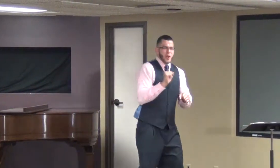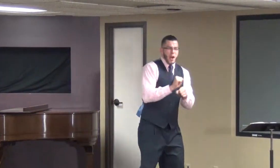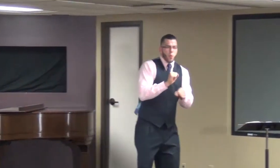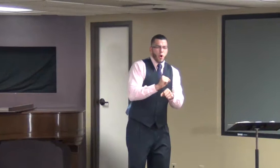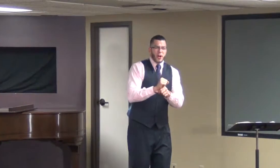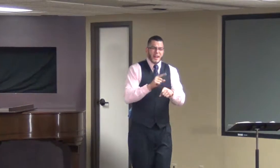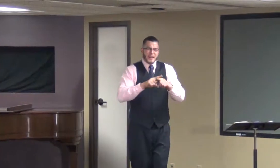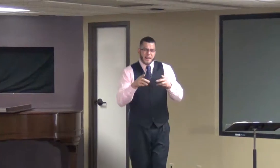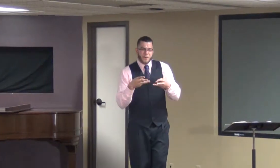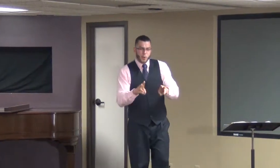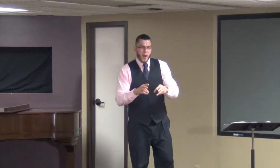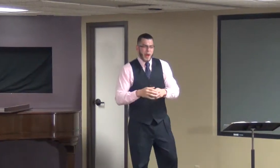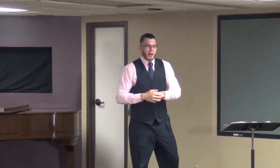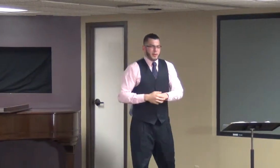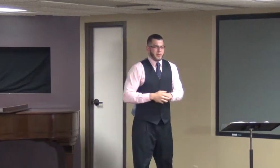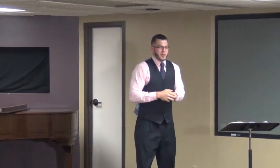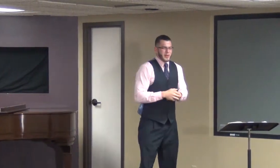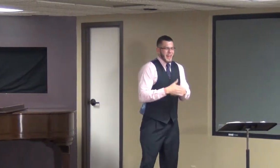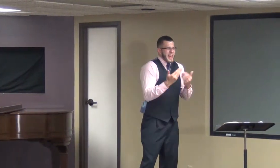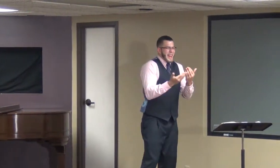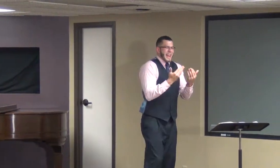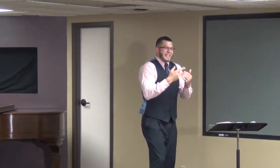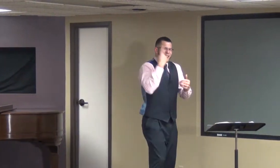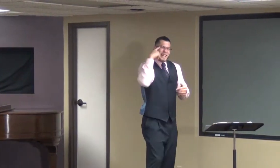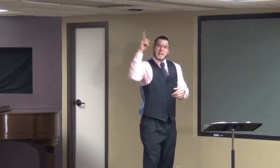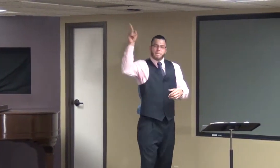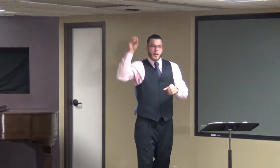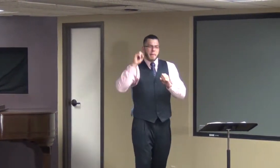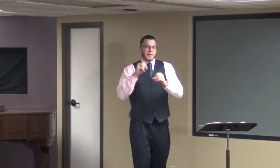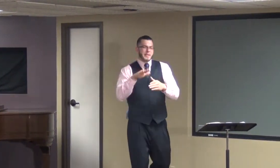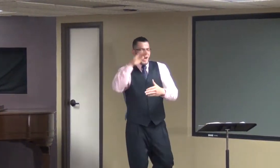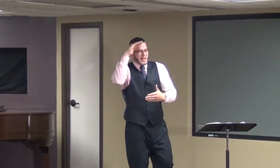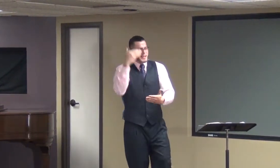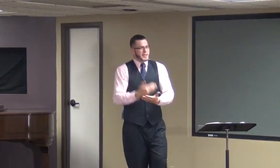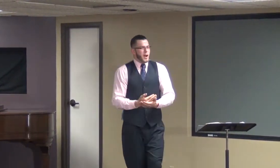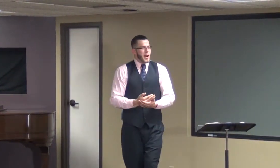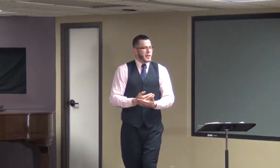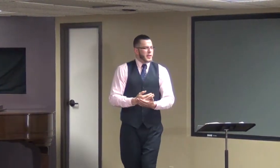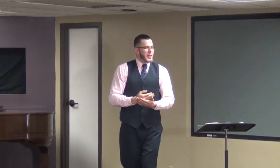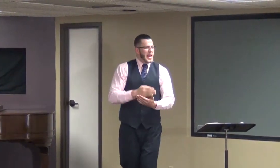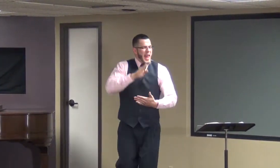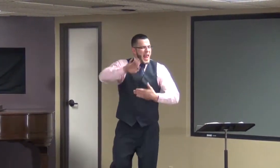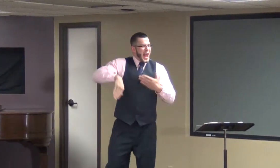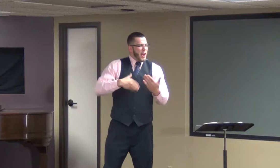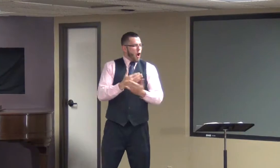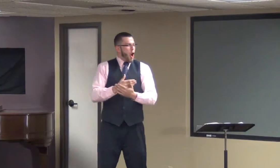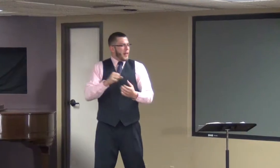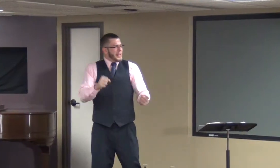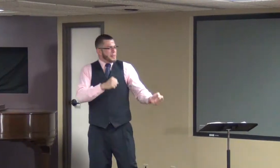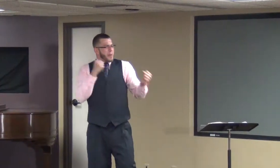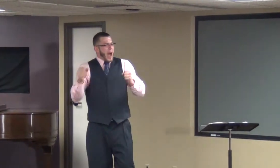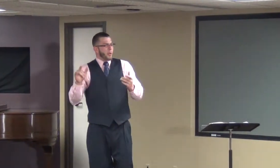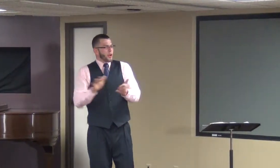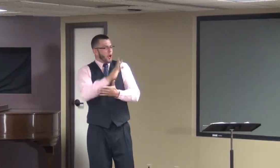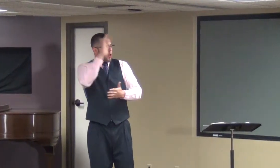trying to work in a different way. It's easy for him to send his son in all his power and